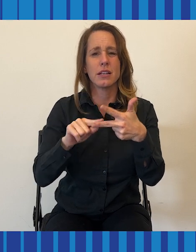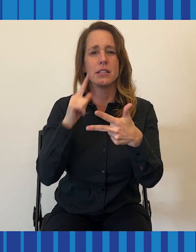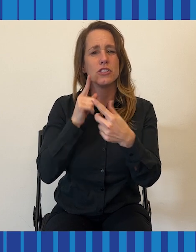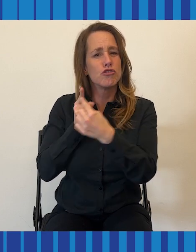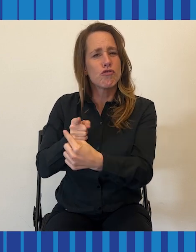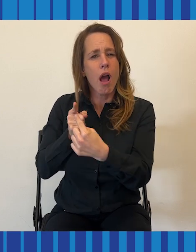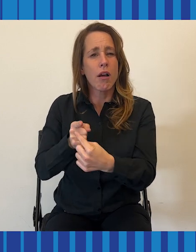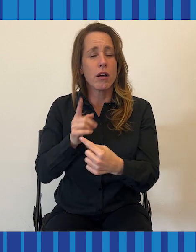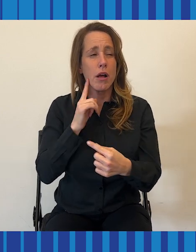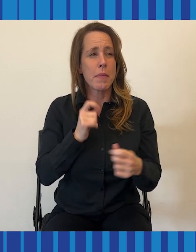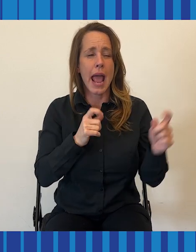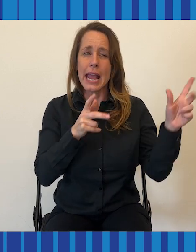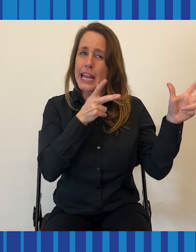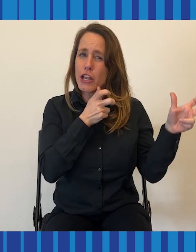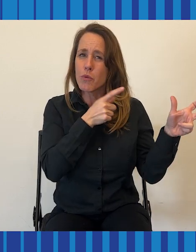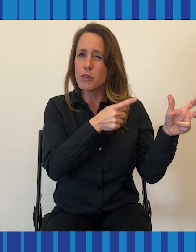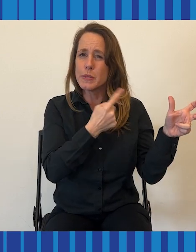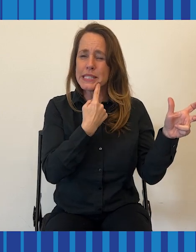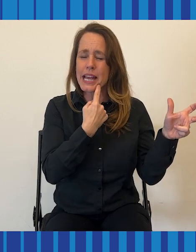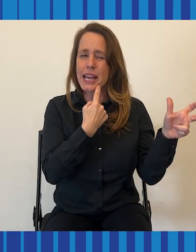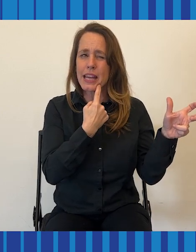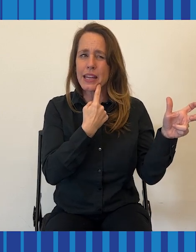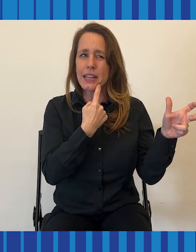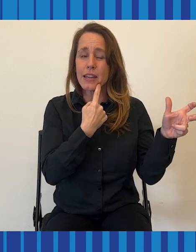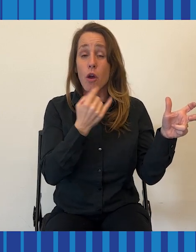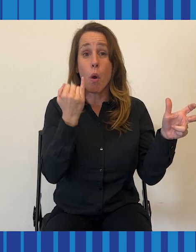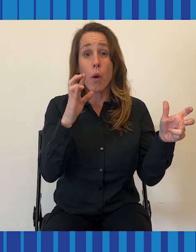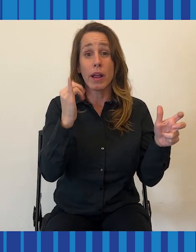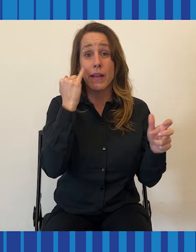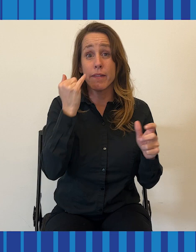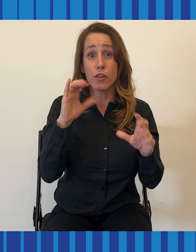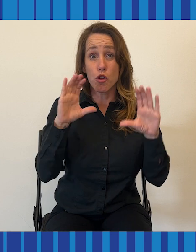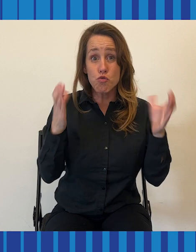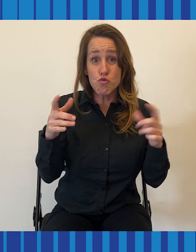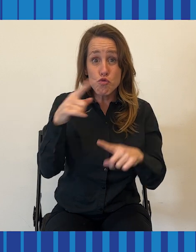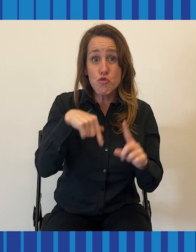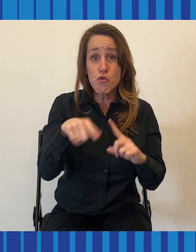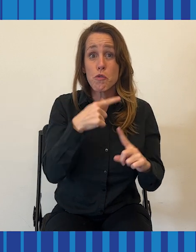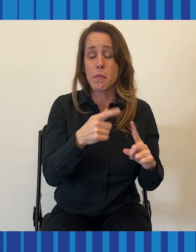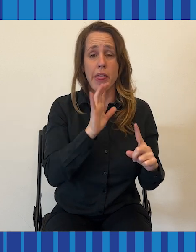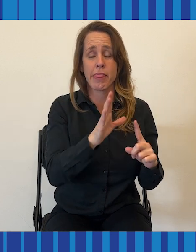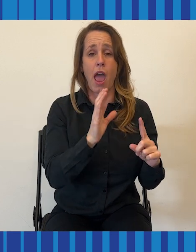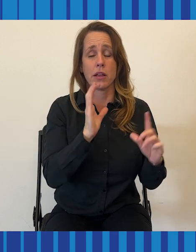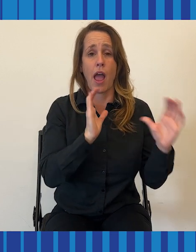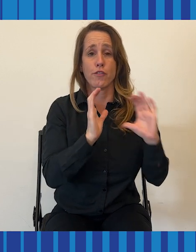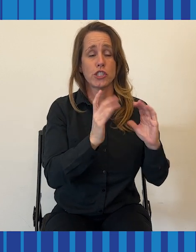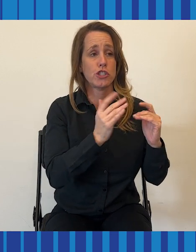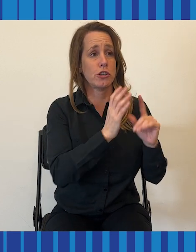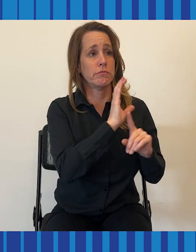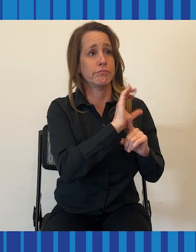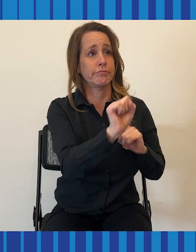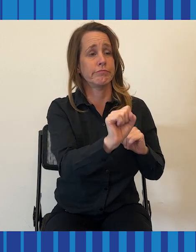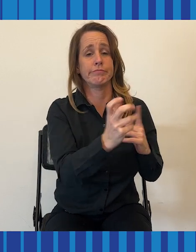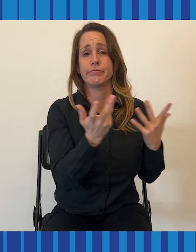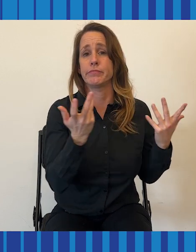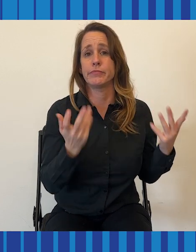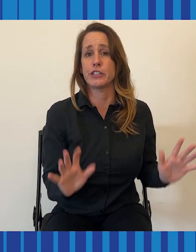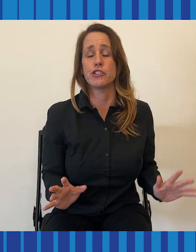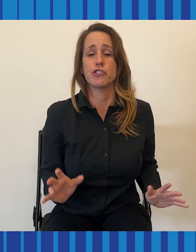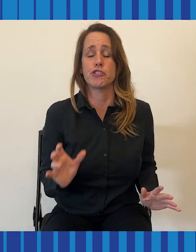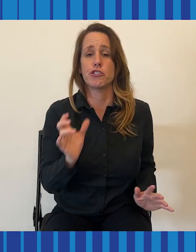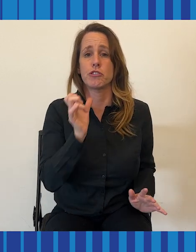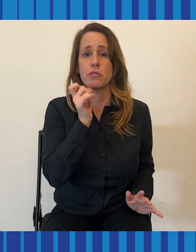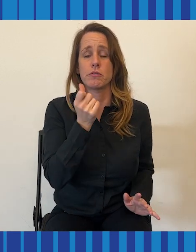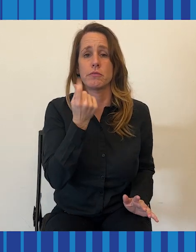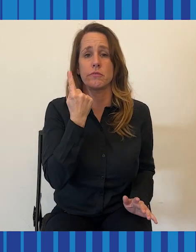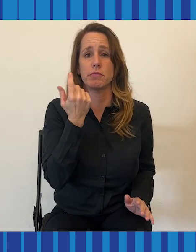to catch on. And if we're talking or especially in a group situation, you've already moved on by the time I get what you said, if I